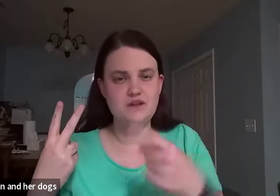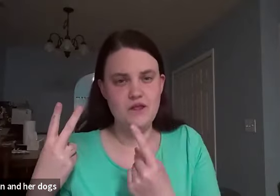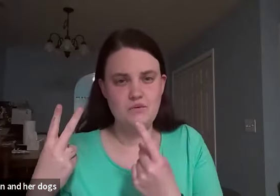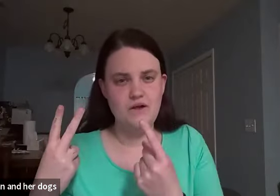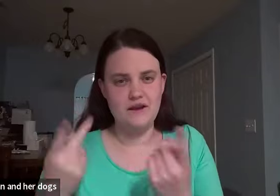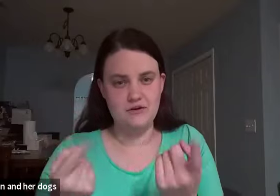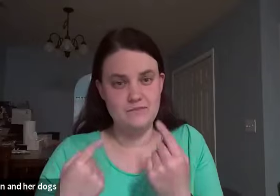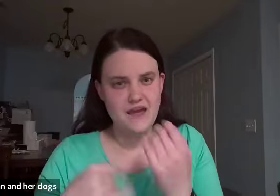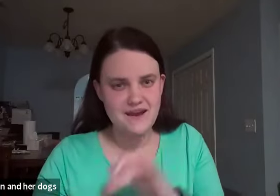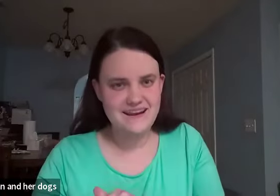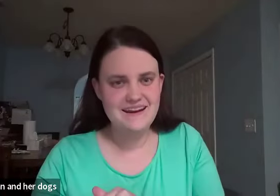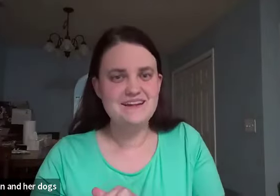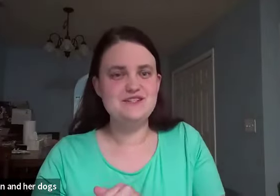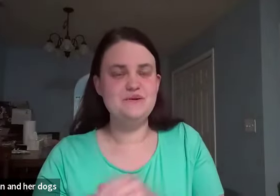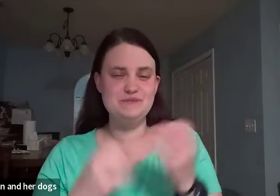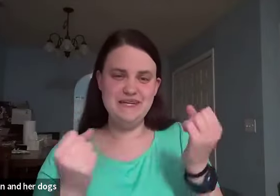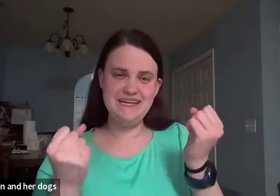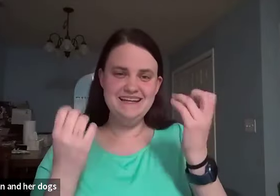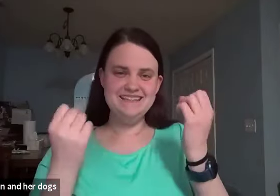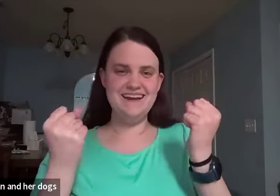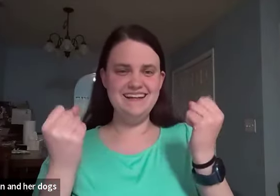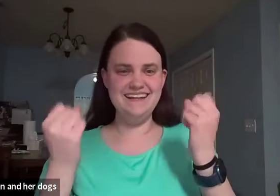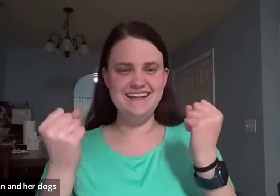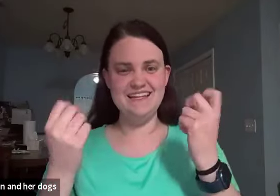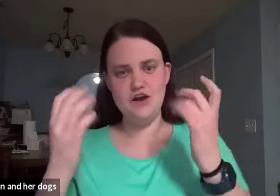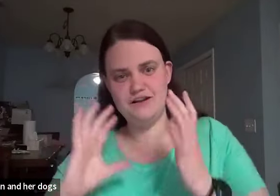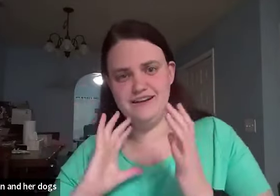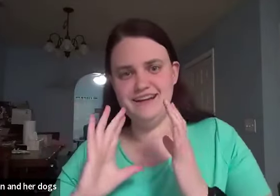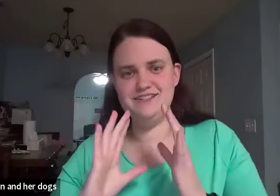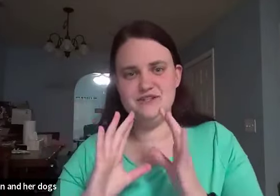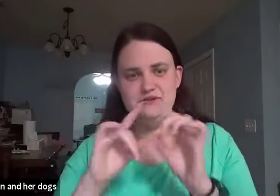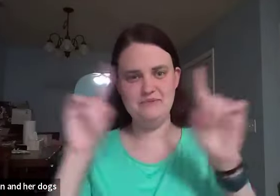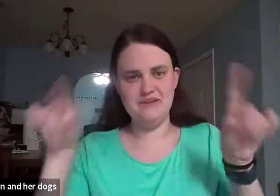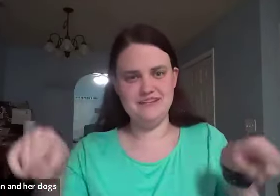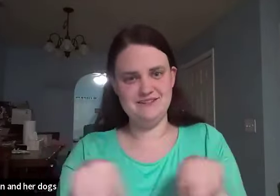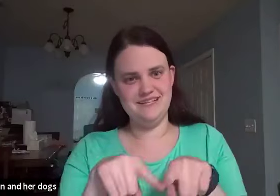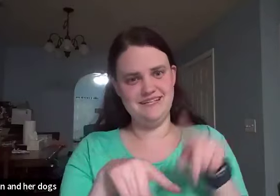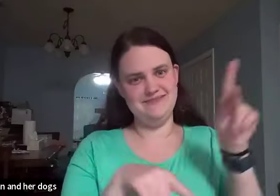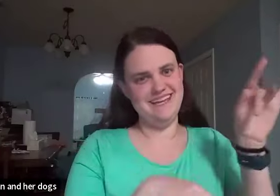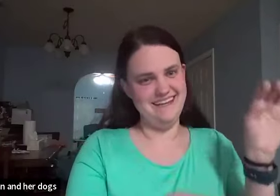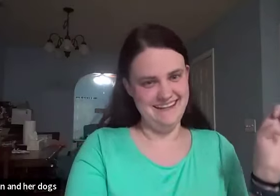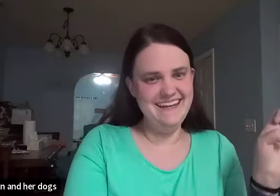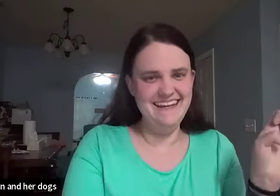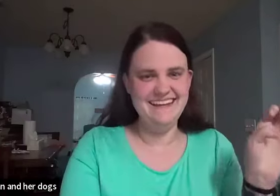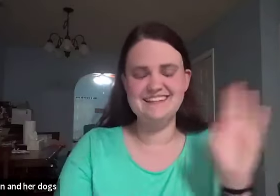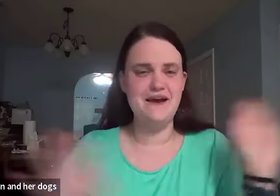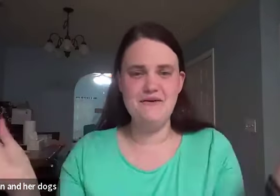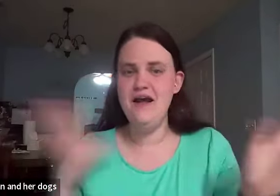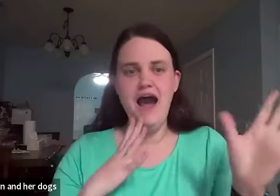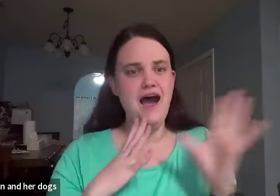was the only one that could come that night. So it was me signing and talking to a blank screen and Miss Katie. And so